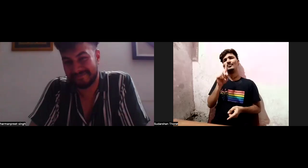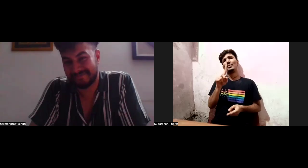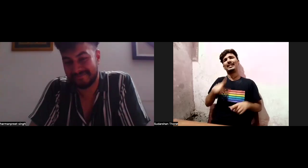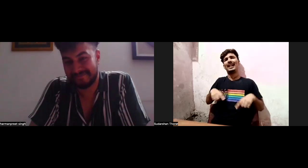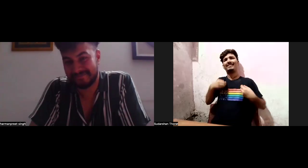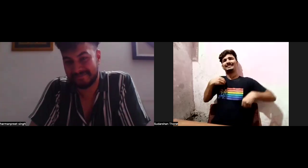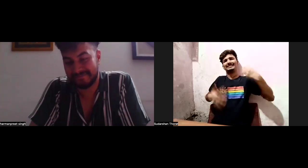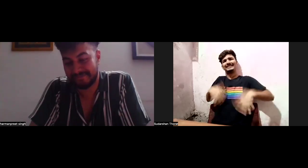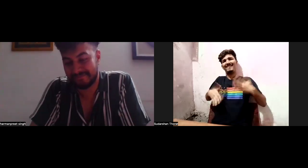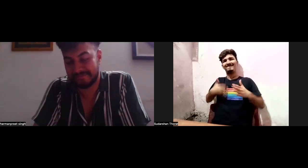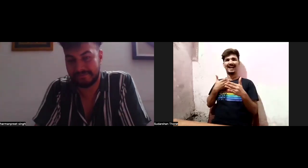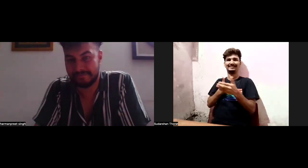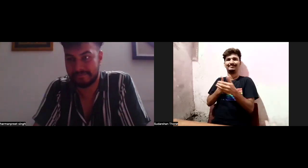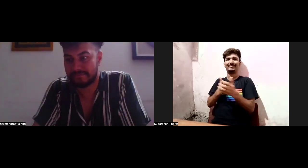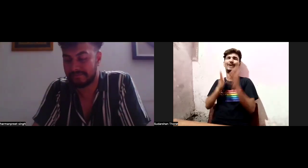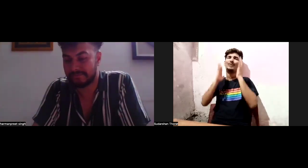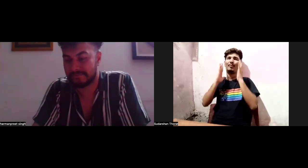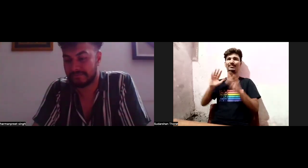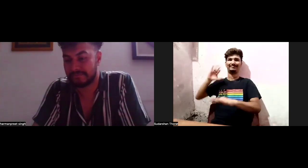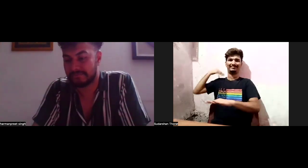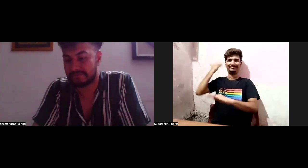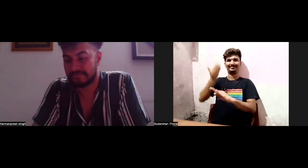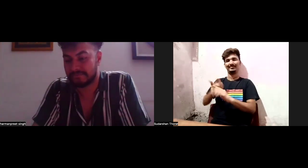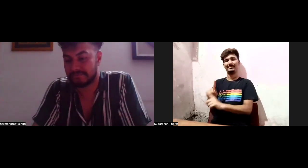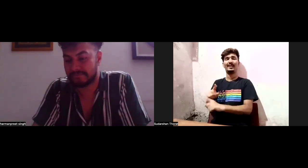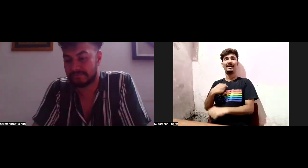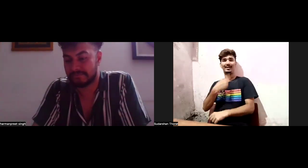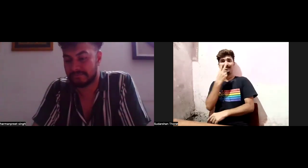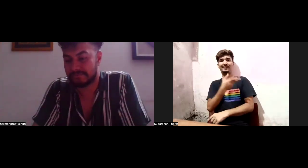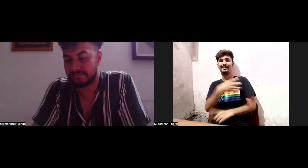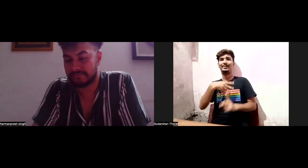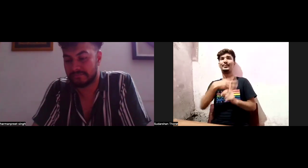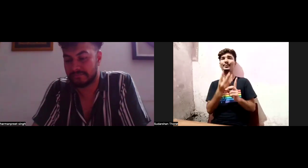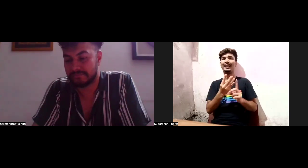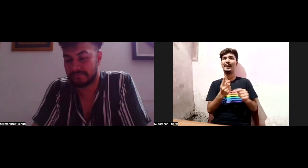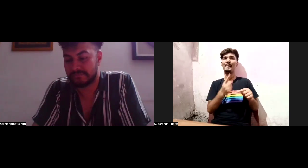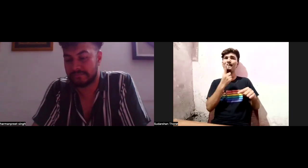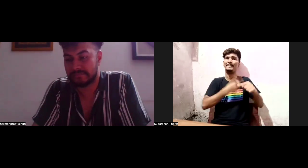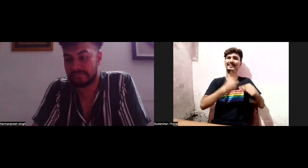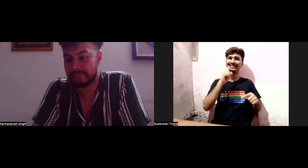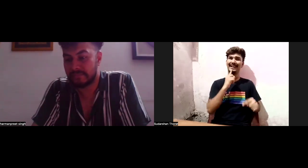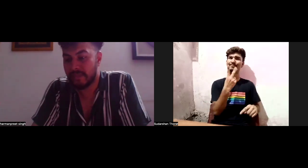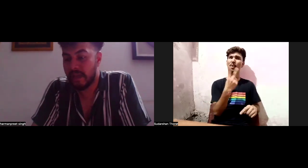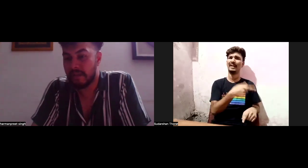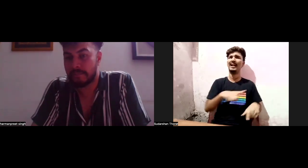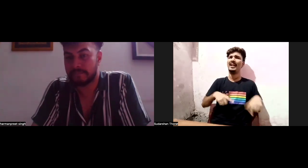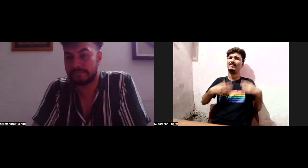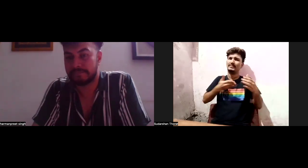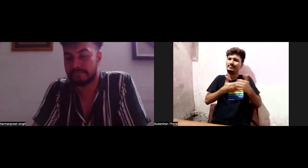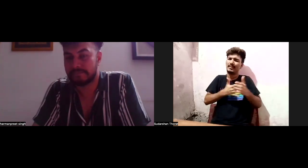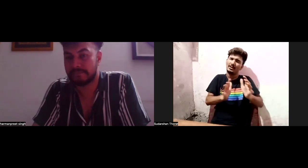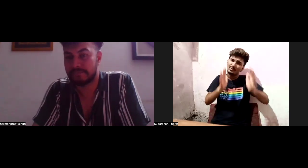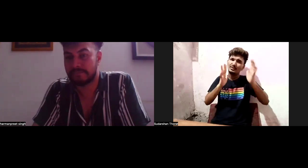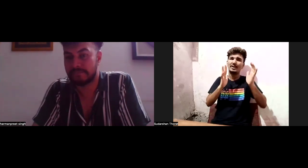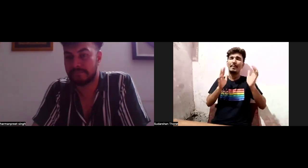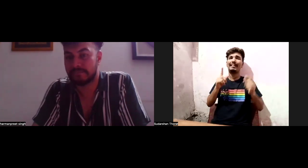right? I've seen there are deaf people, they are always suffering. There are a lot of challenges they are facing. But in queer community, if a